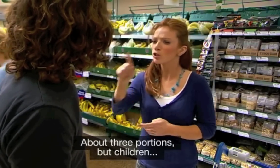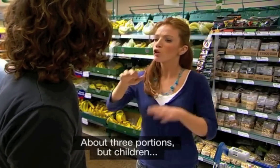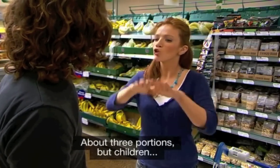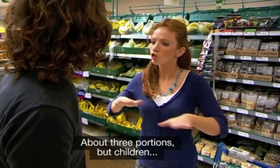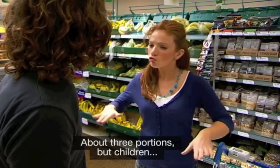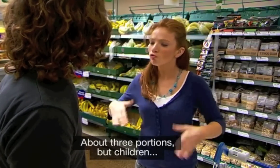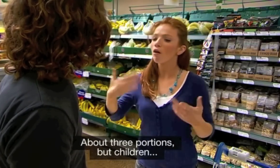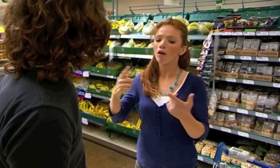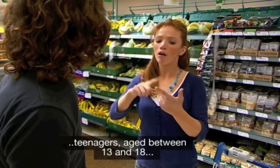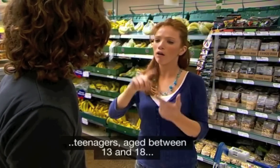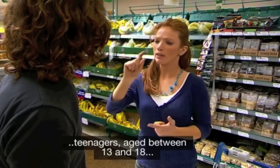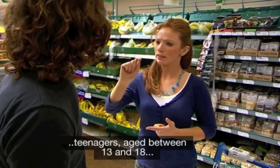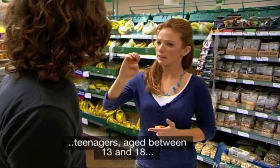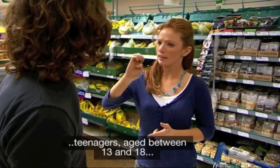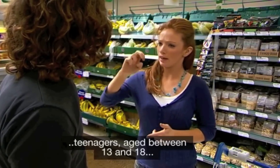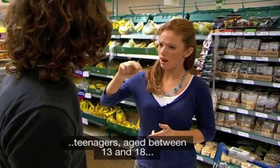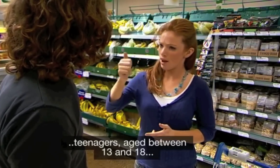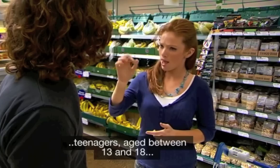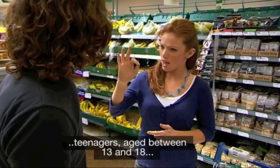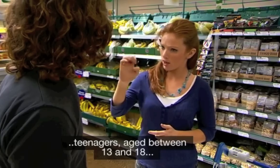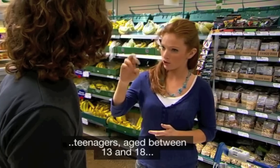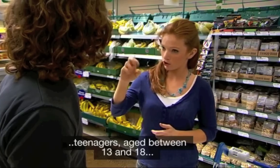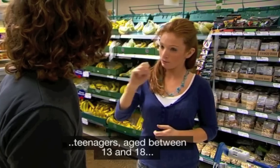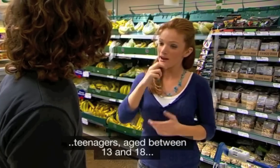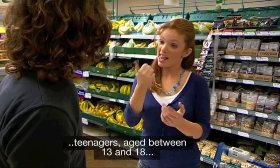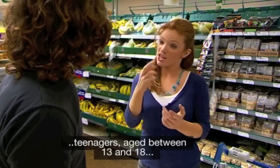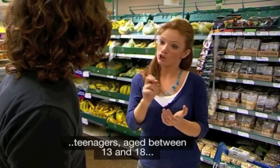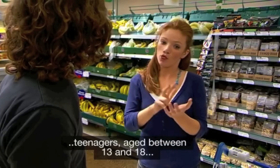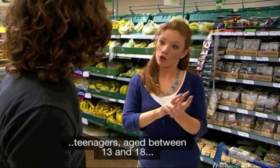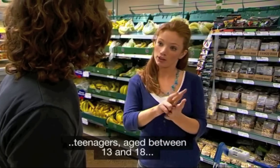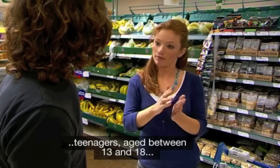But children, teenagers aged between 13 and 18,